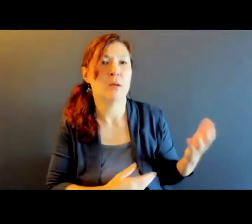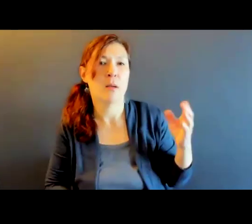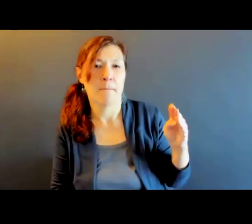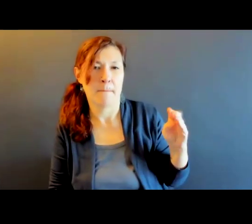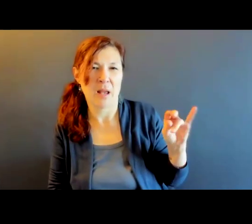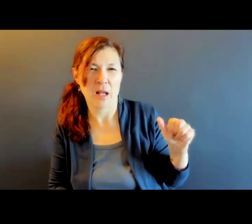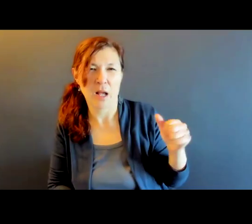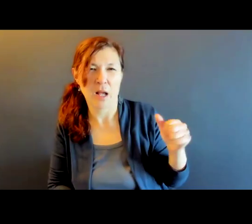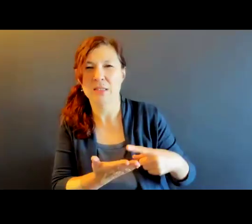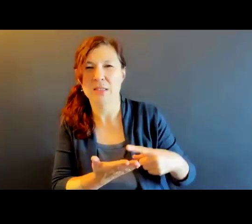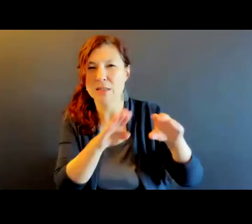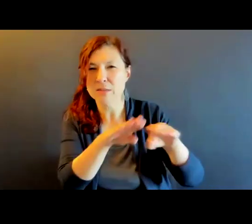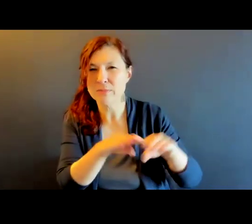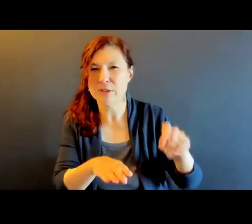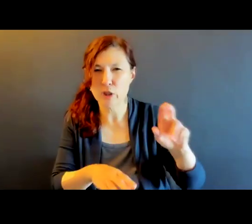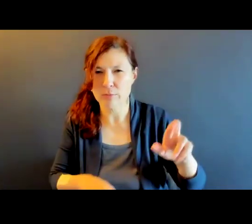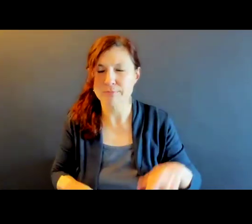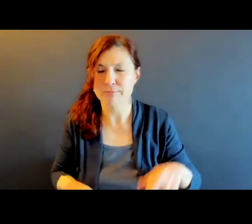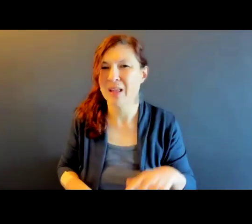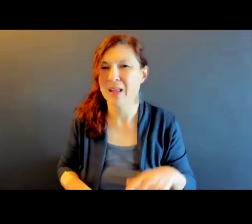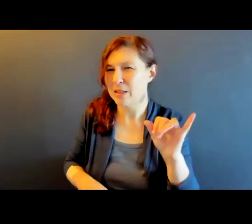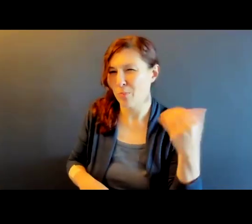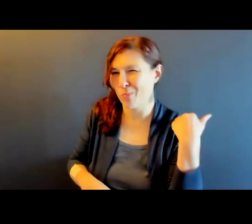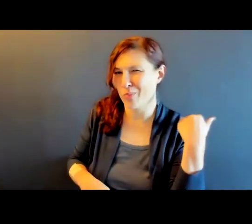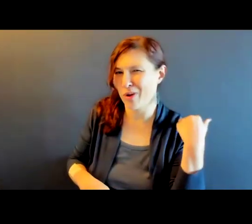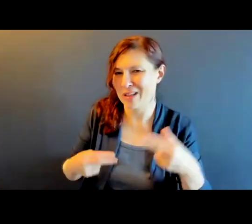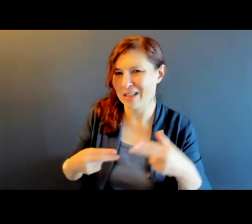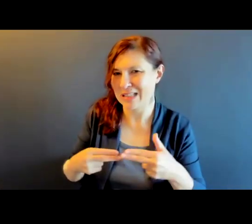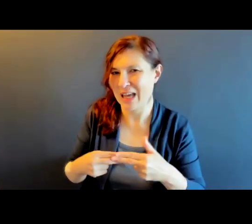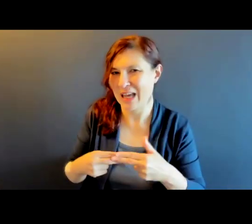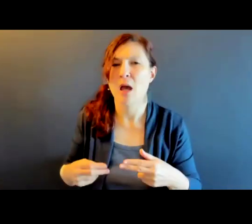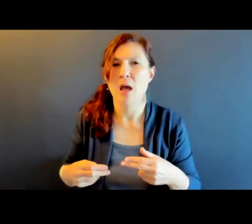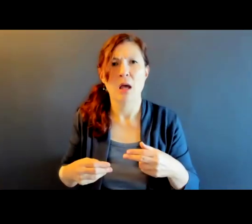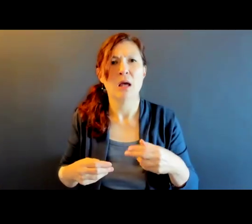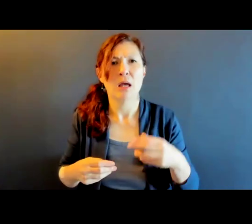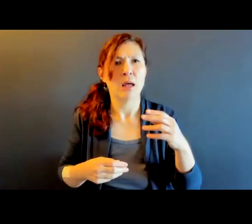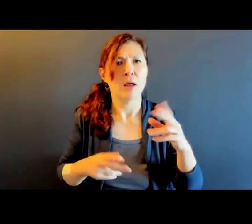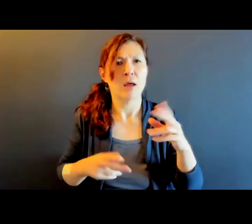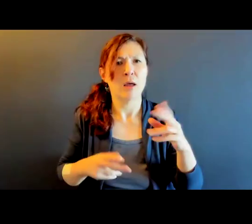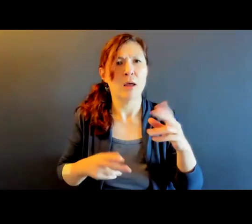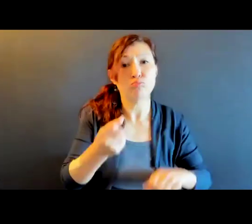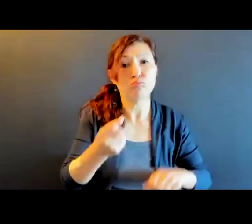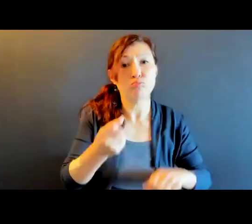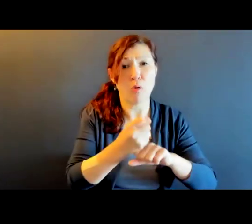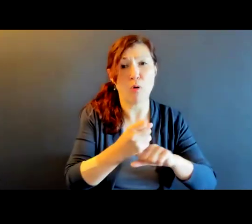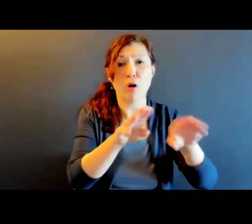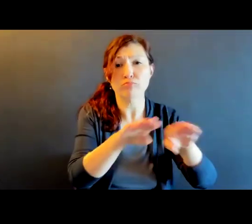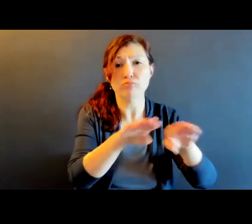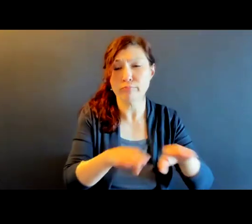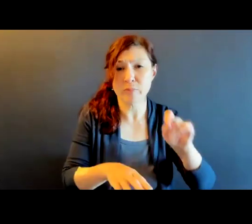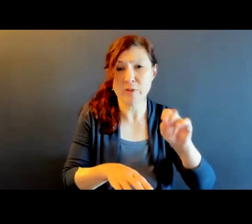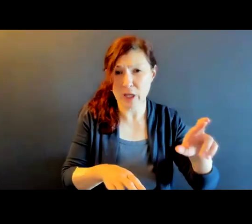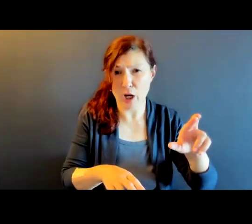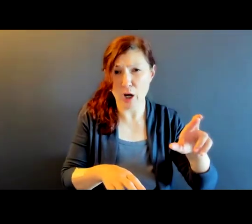Similar to the previous slide, we'll go through some of what we have heard in support of tiering, of sizing the tiers based